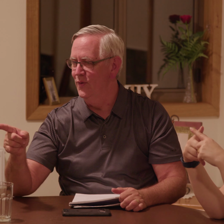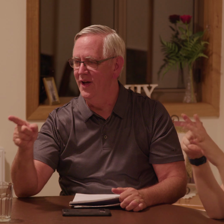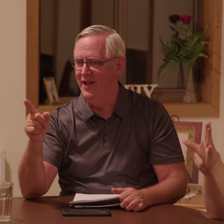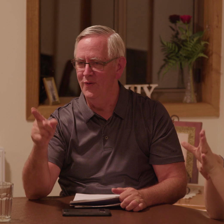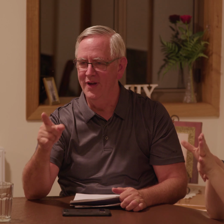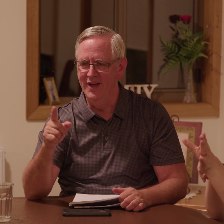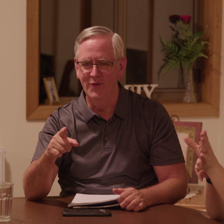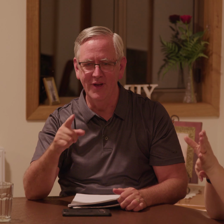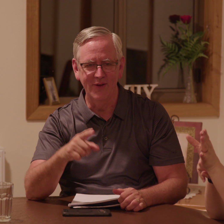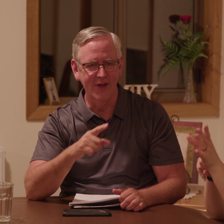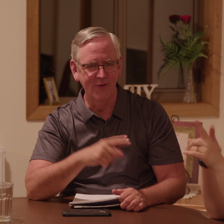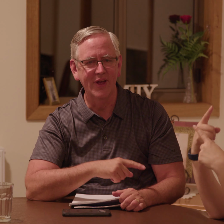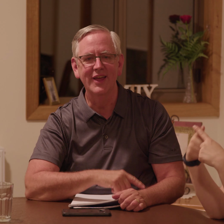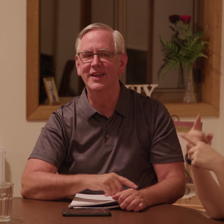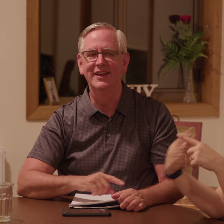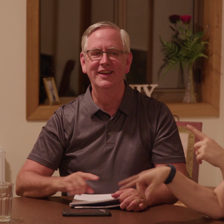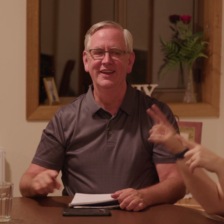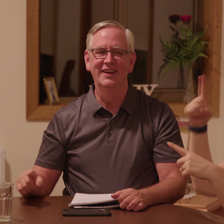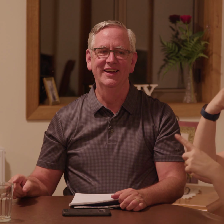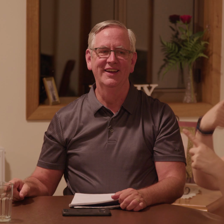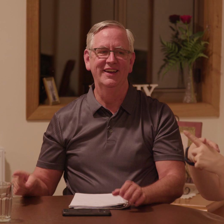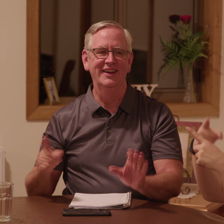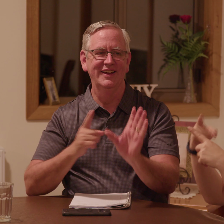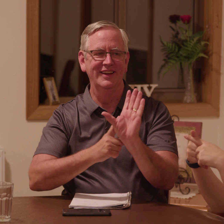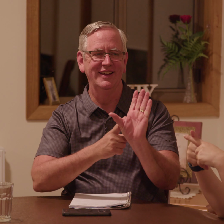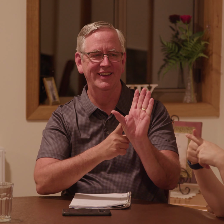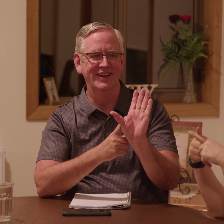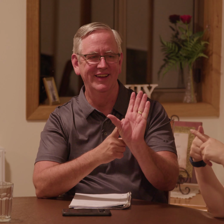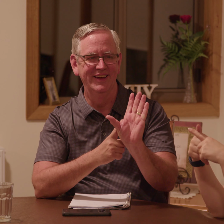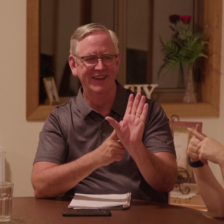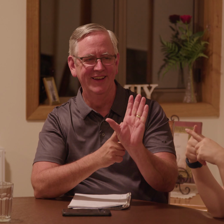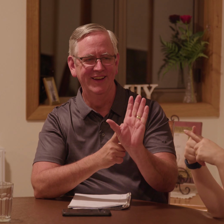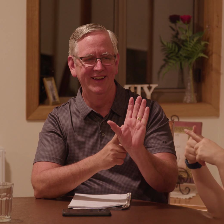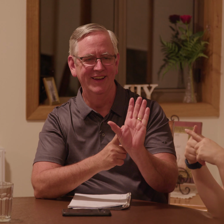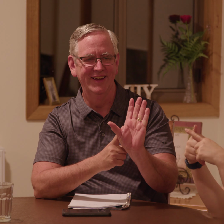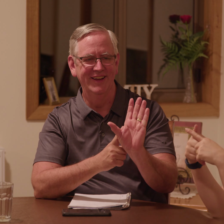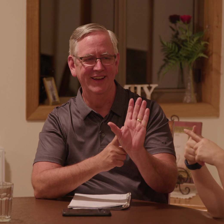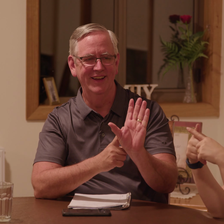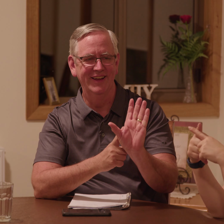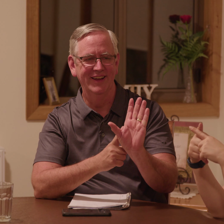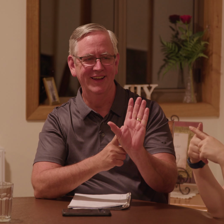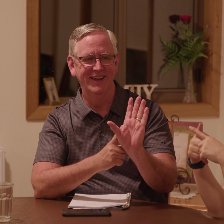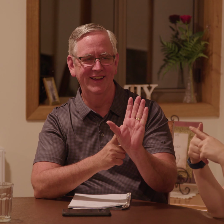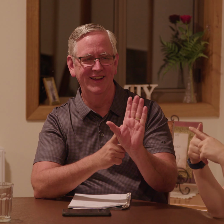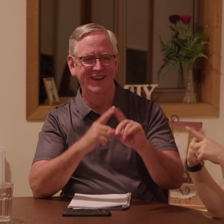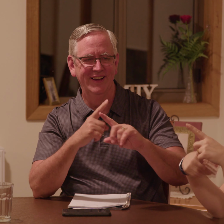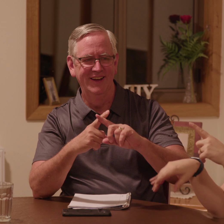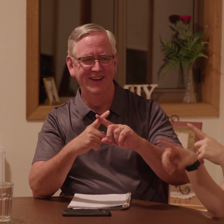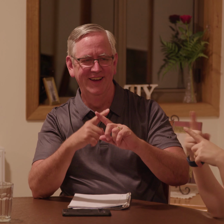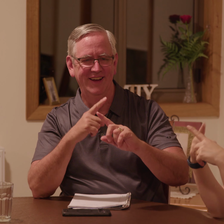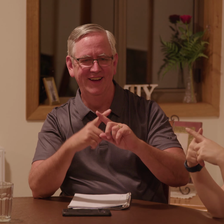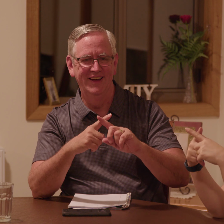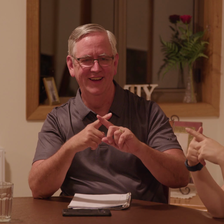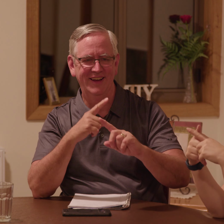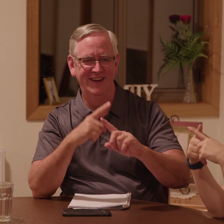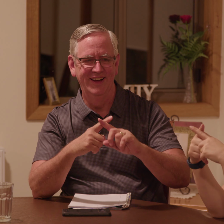way around? Have I? Yes. So you dominate your hands on top. Oh, yeah. I've done it like that since I was about 8.